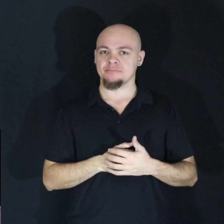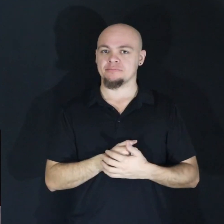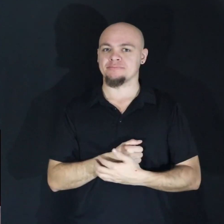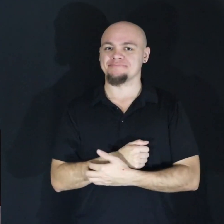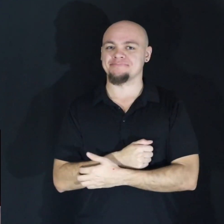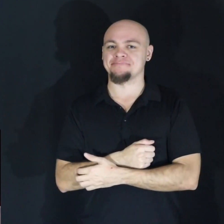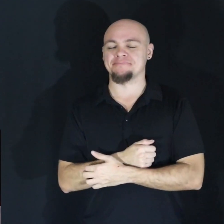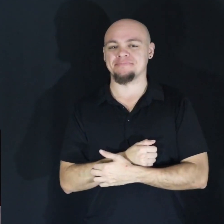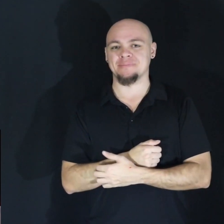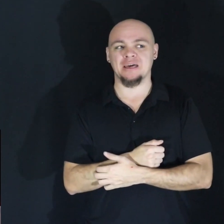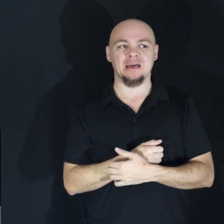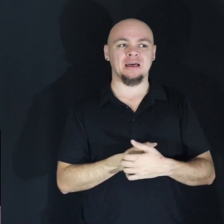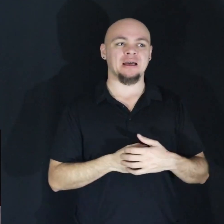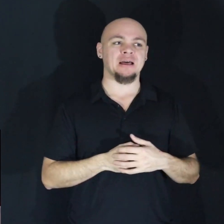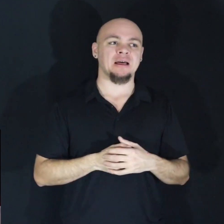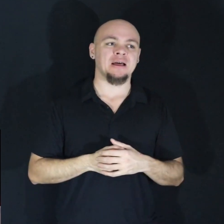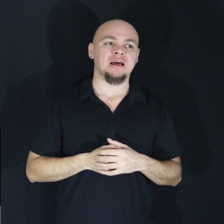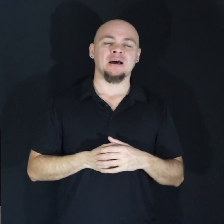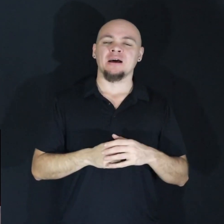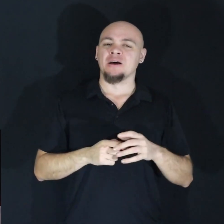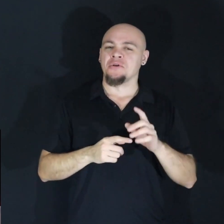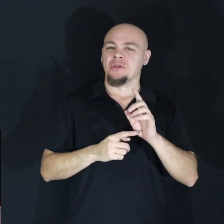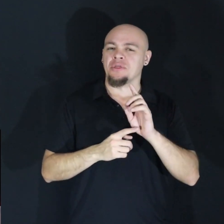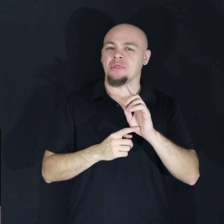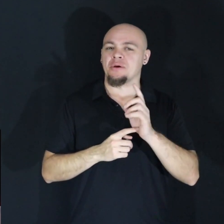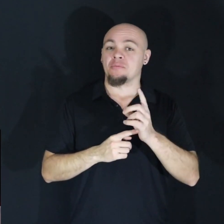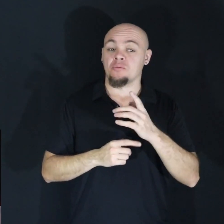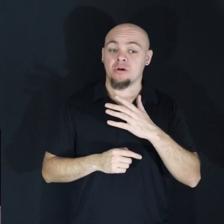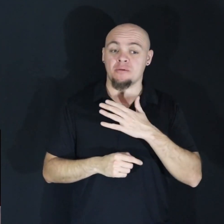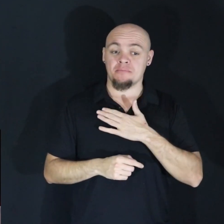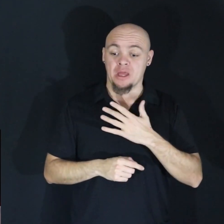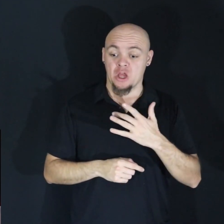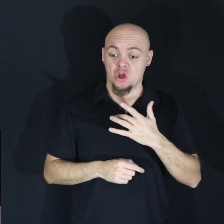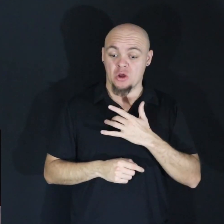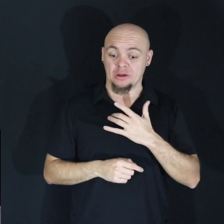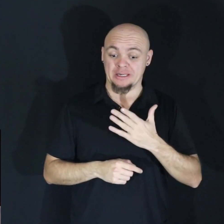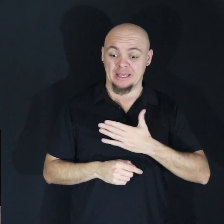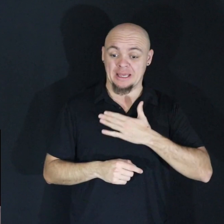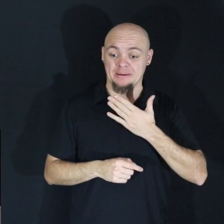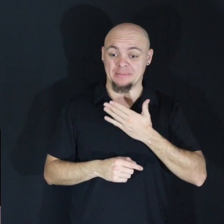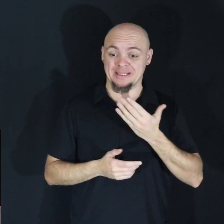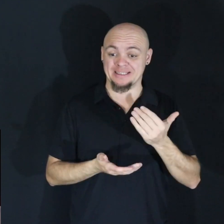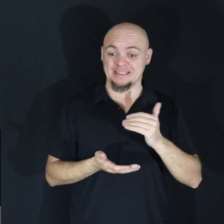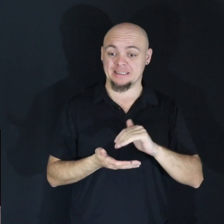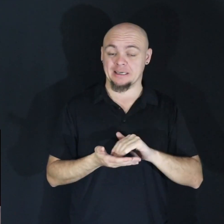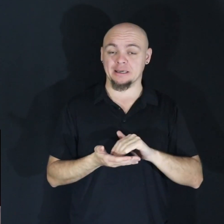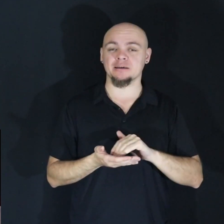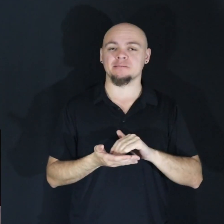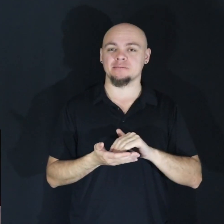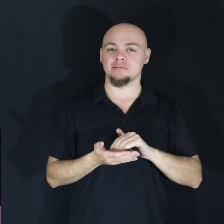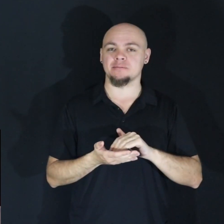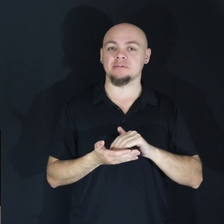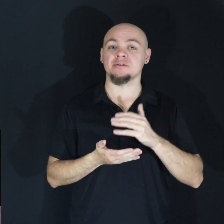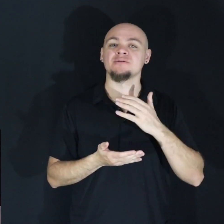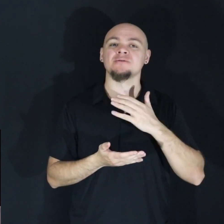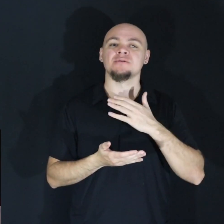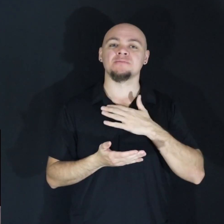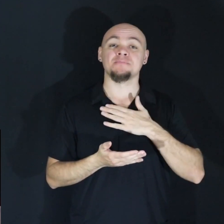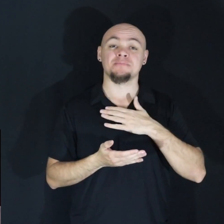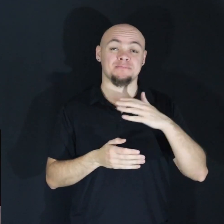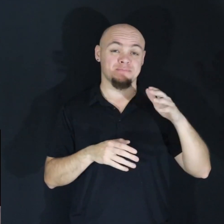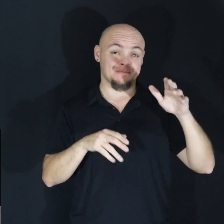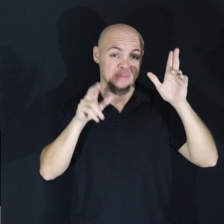I remember the moment that my heart truly felt happiness again. It was when I met my horse,